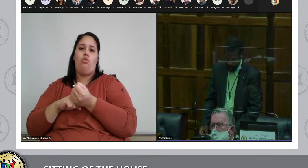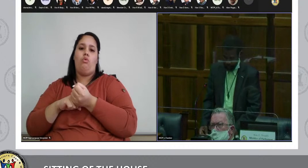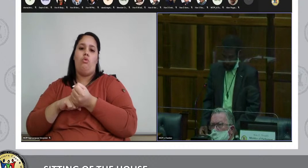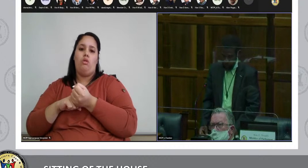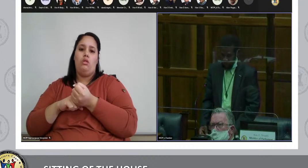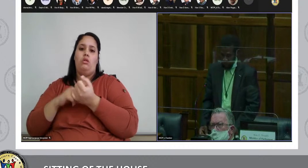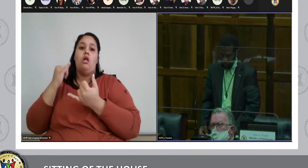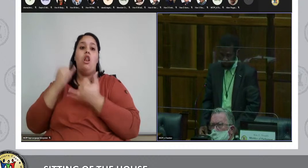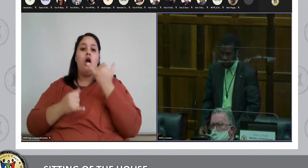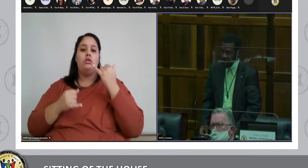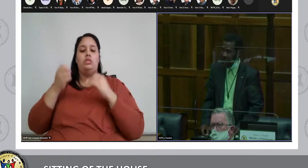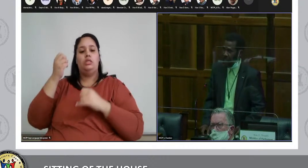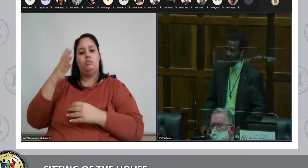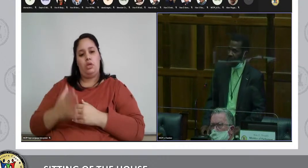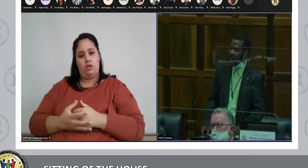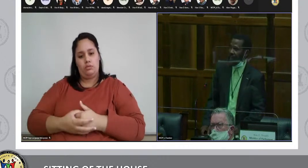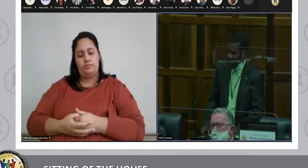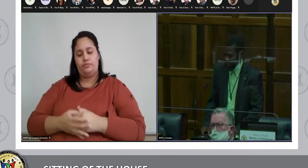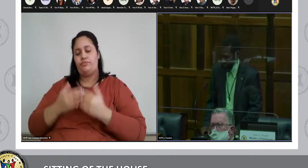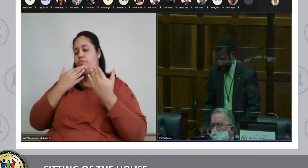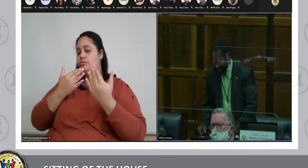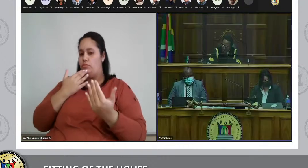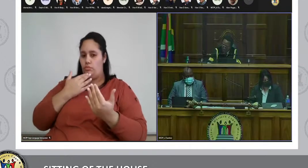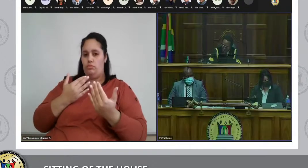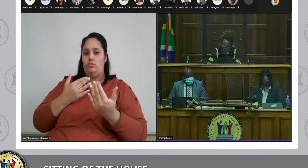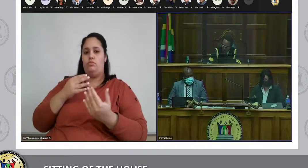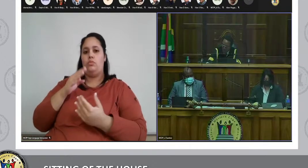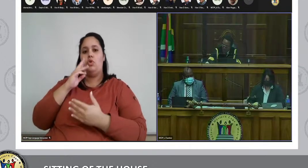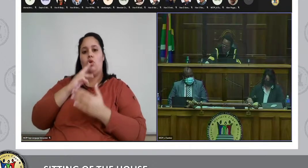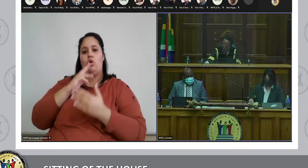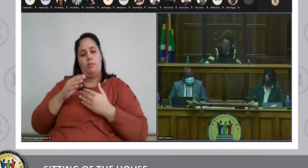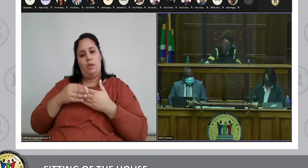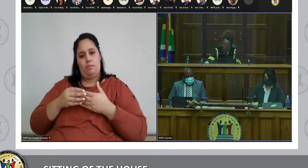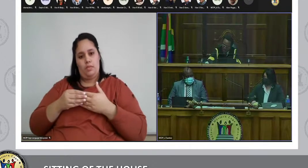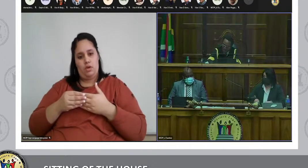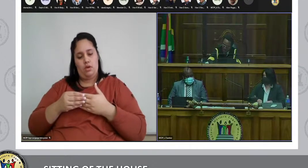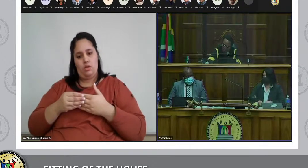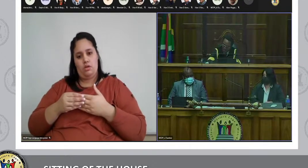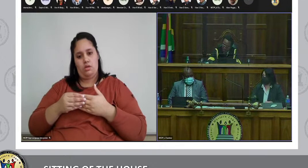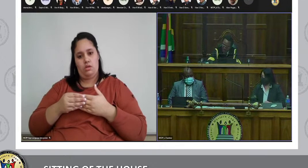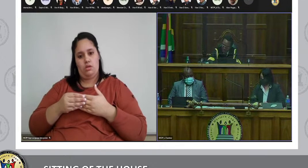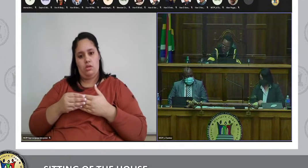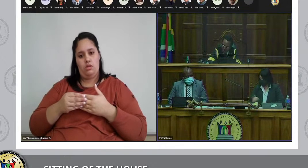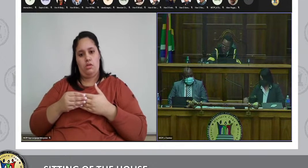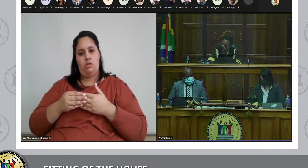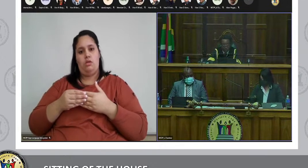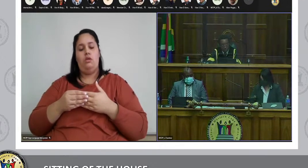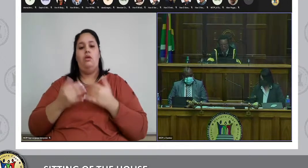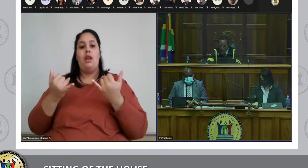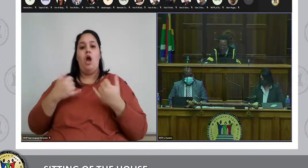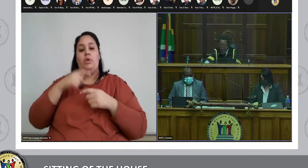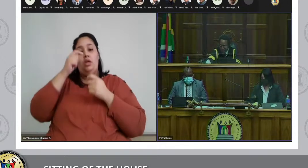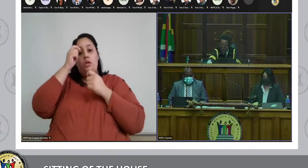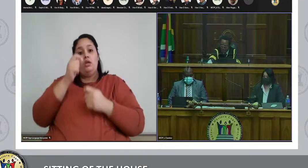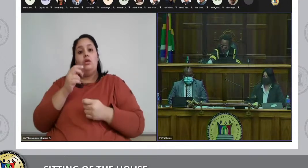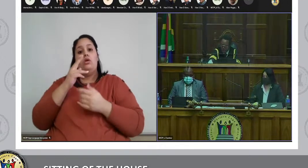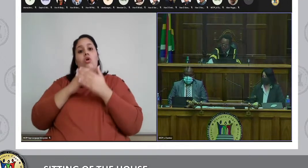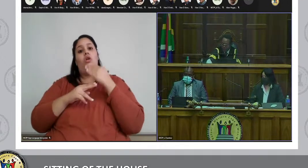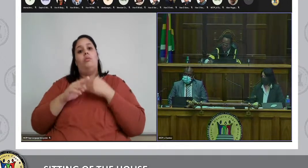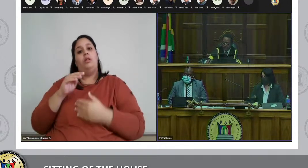Speaker. Thank you, Honorable Mvimbi. Honorable members, I now recognize the Honorable Minister.